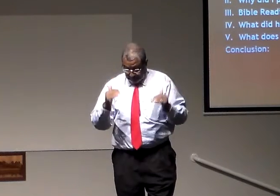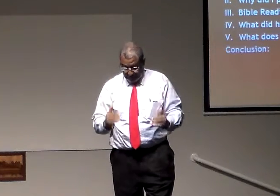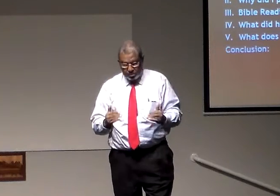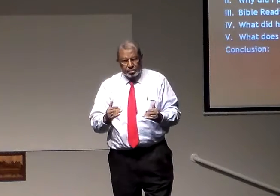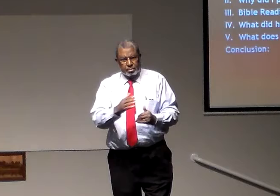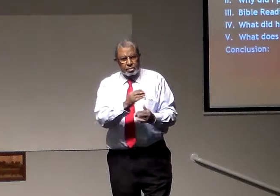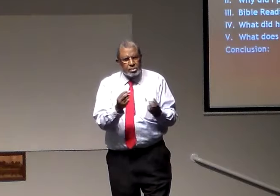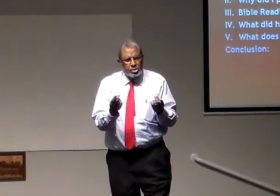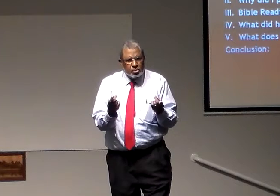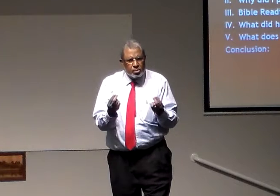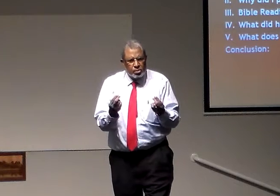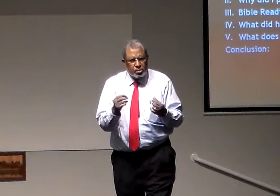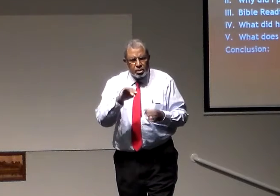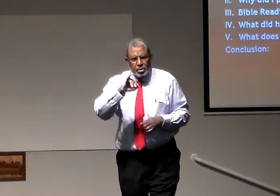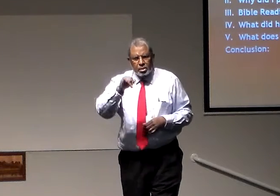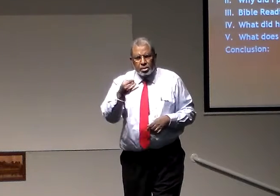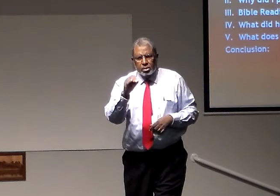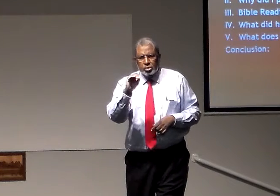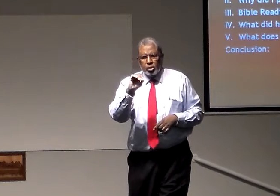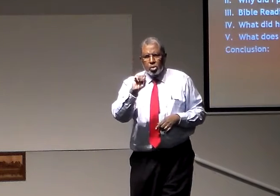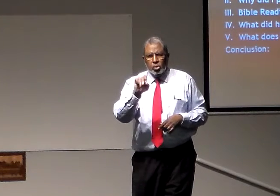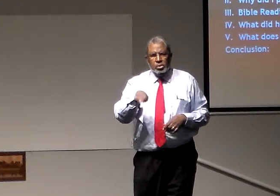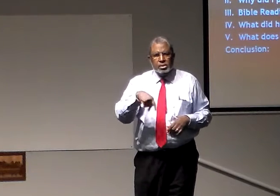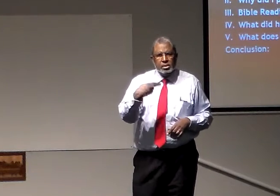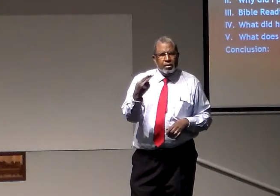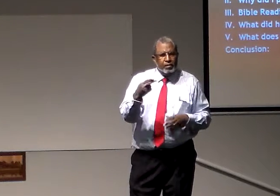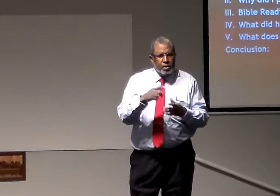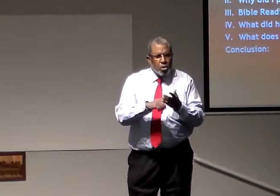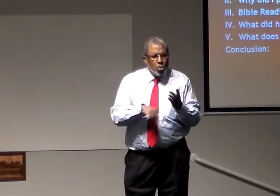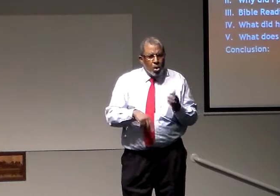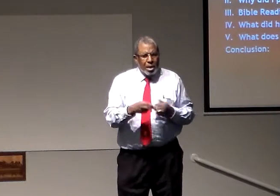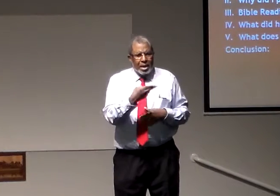And then we'll be learning what he did. What did he do?